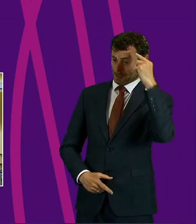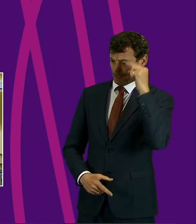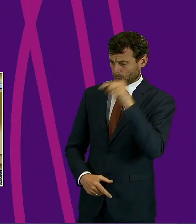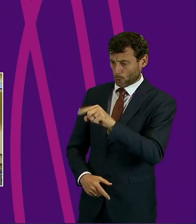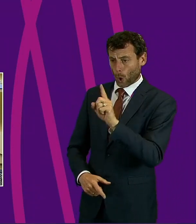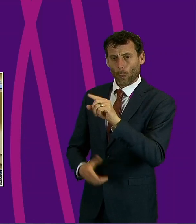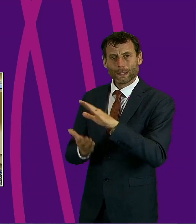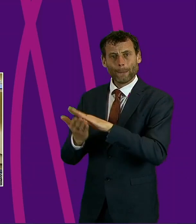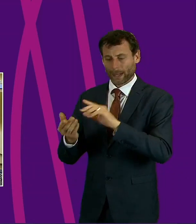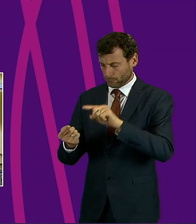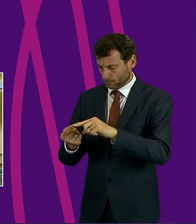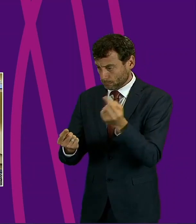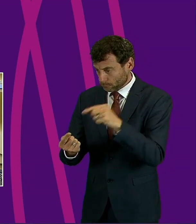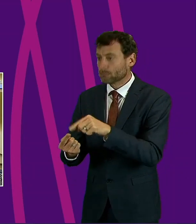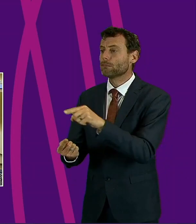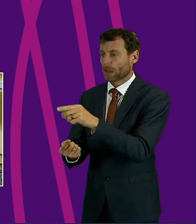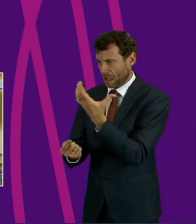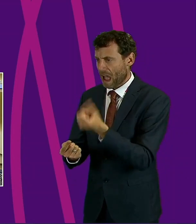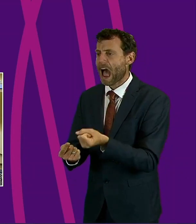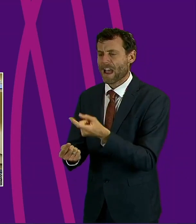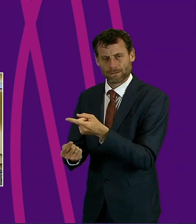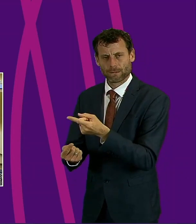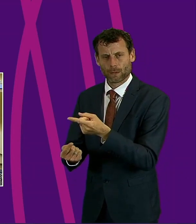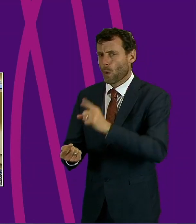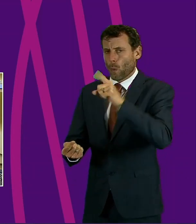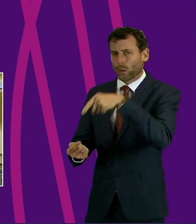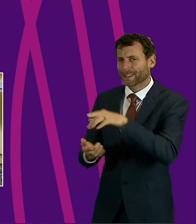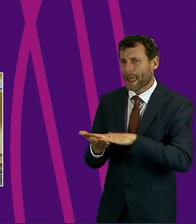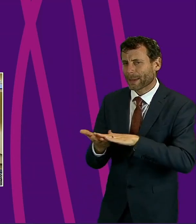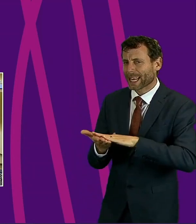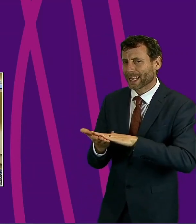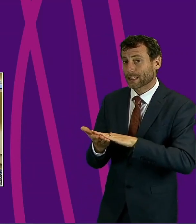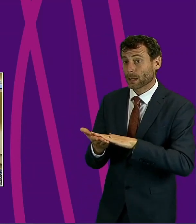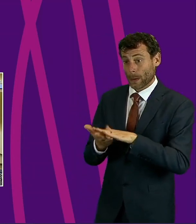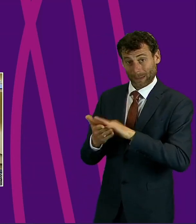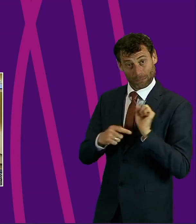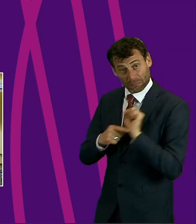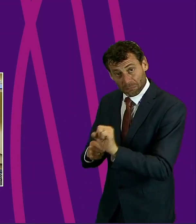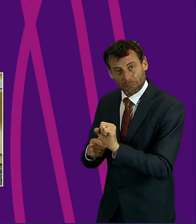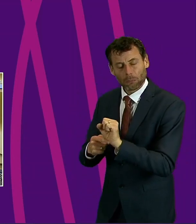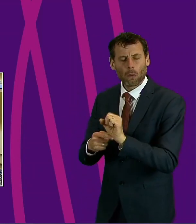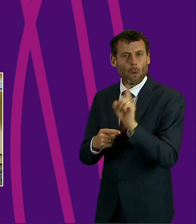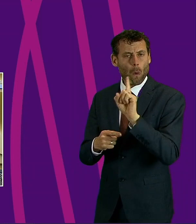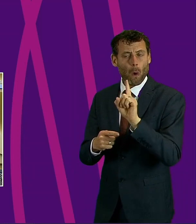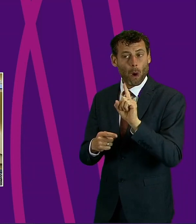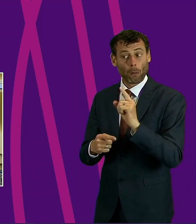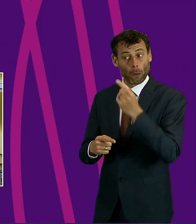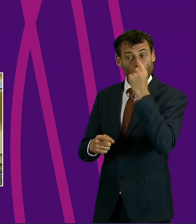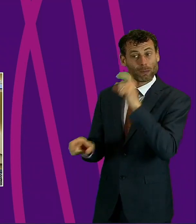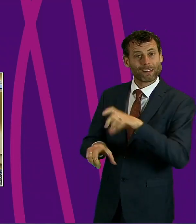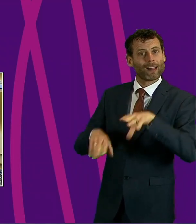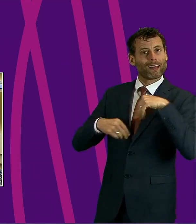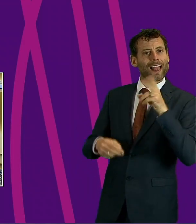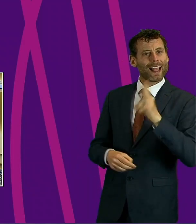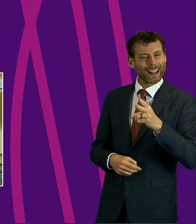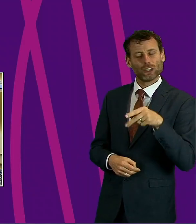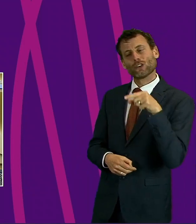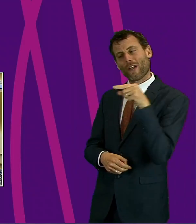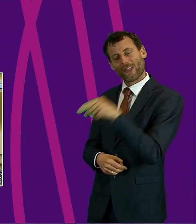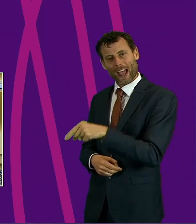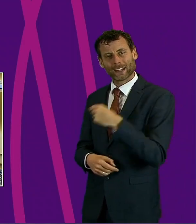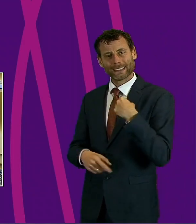from antibodies. So that's the cautionary note I would strike, but these tests, I hope, will help us and have a crucial role to play in helping